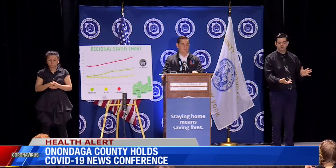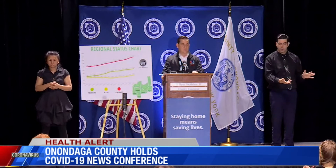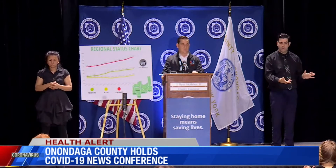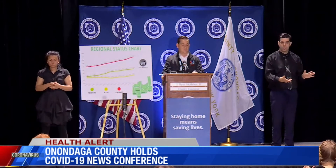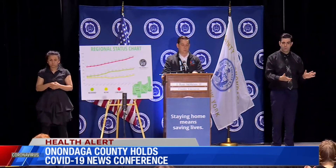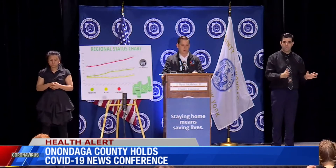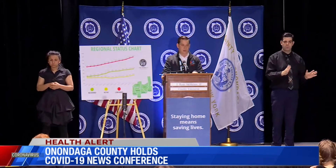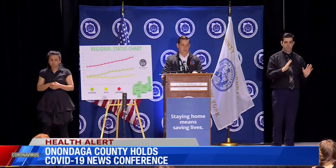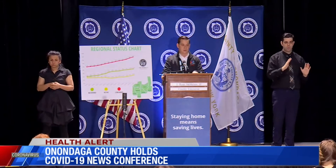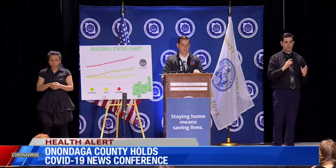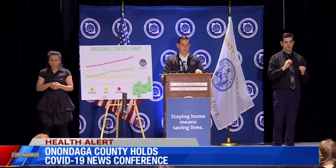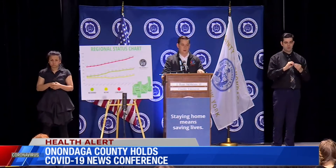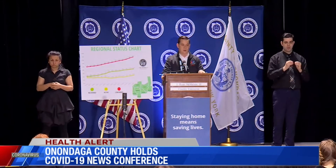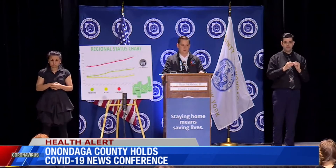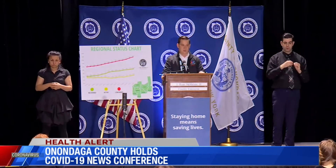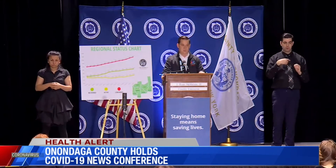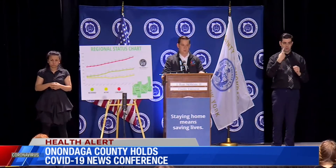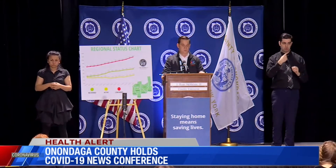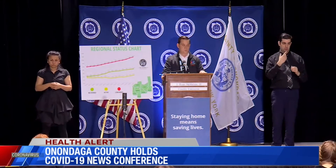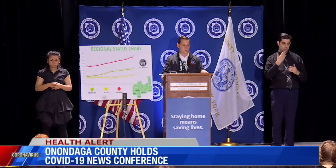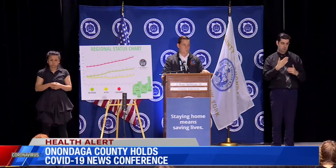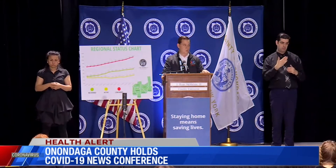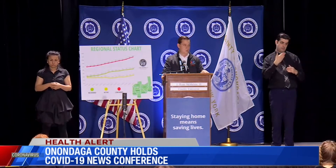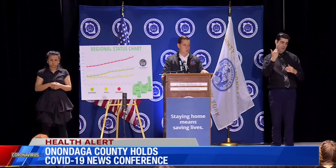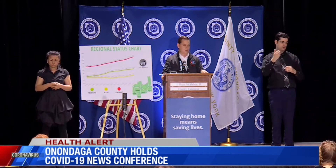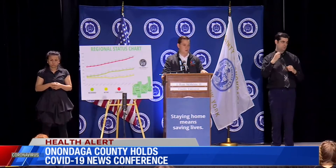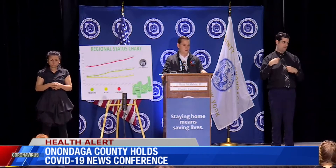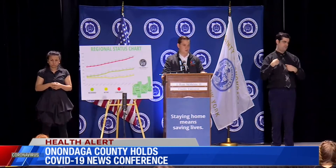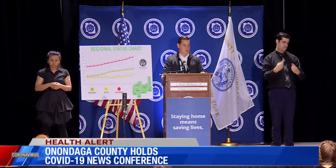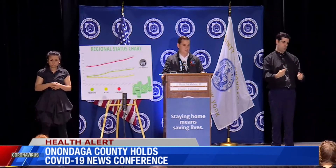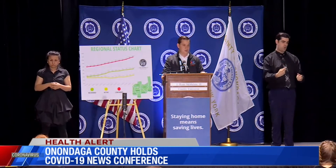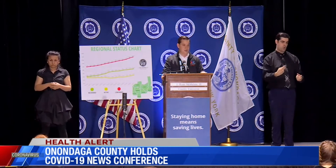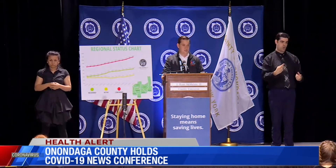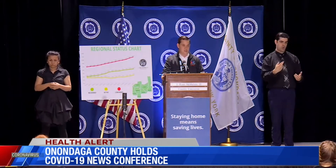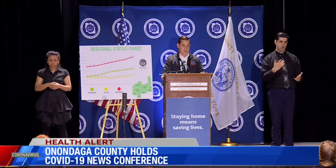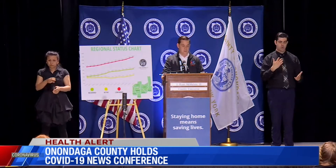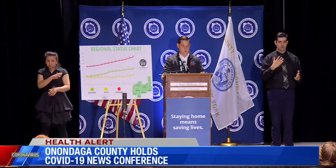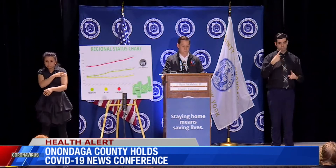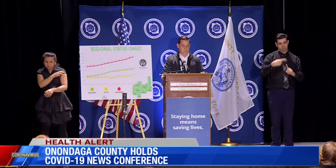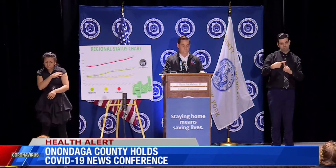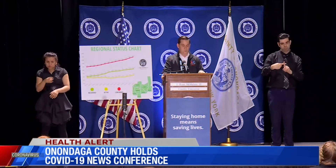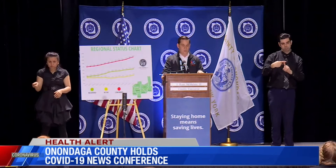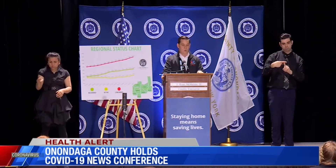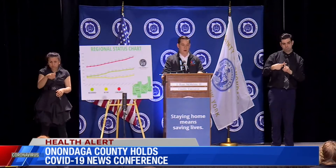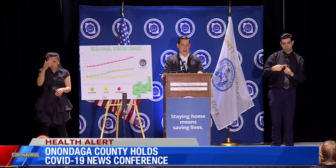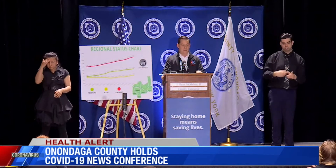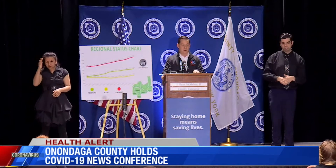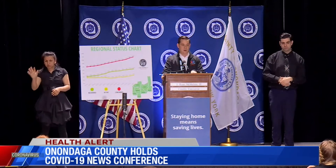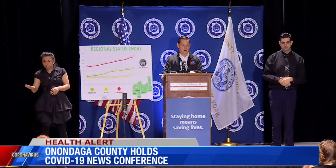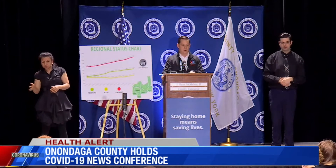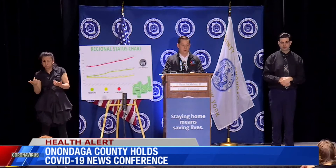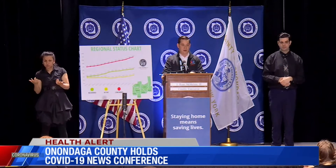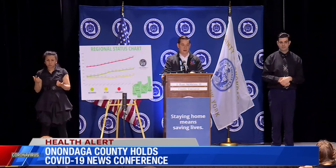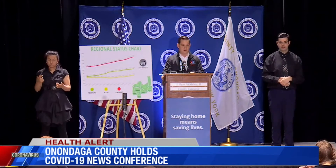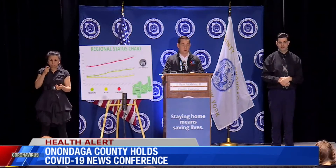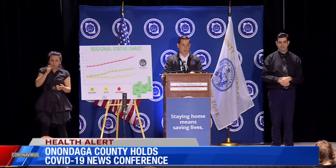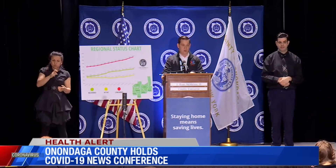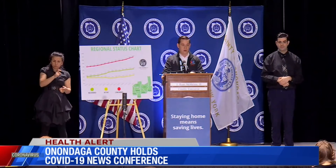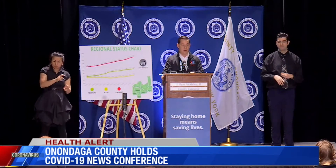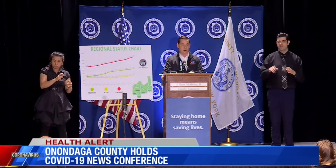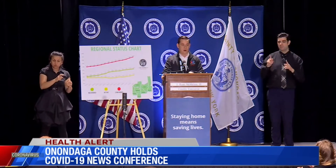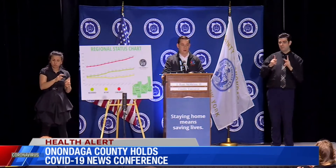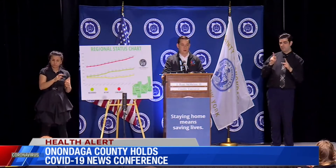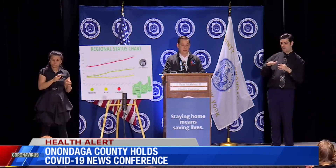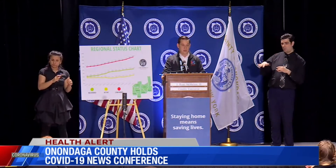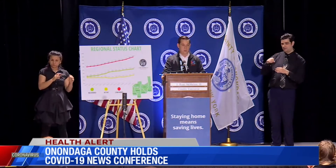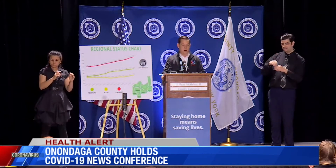We're disappointed that we have people in these facilities that are sick. We're happy we've identified who